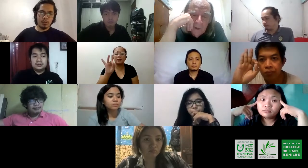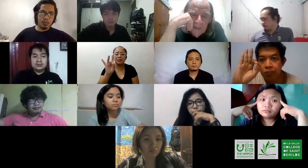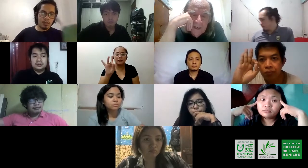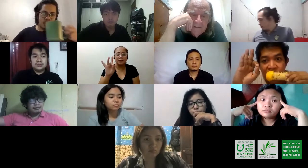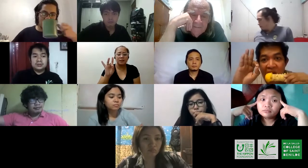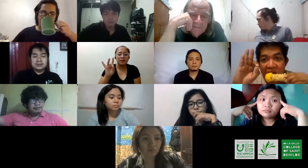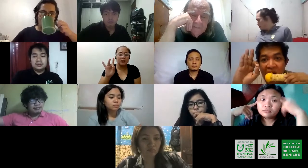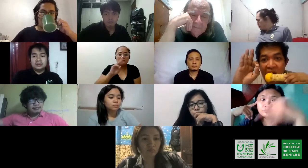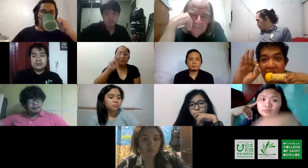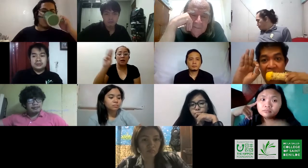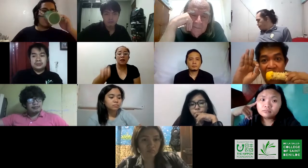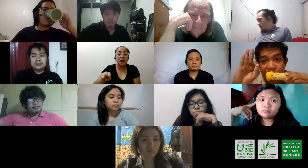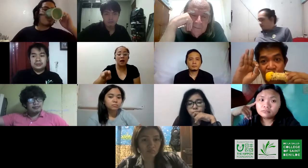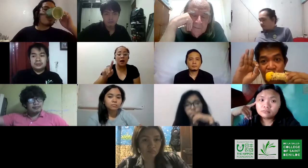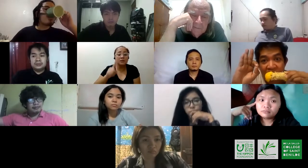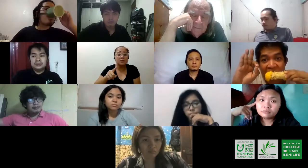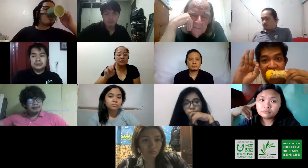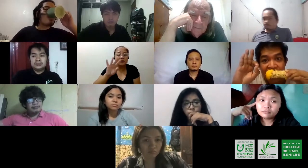Manila?